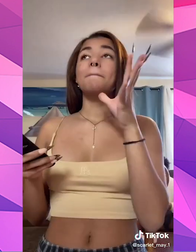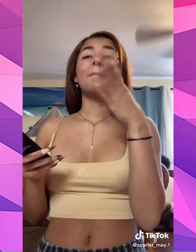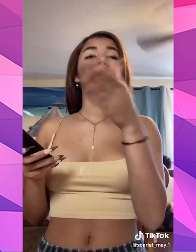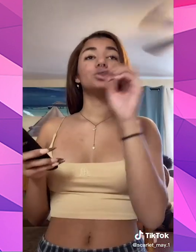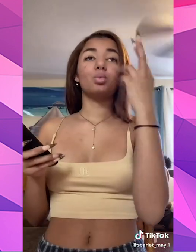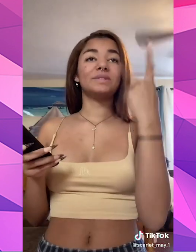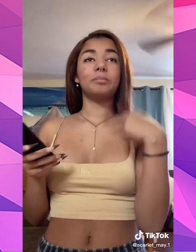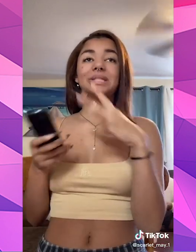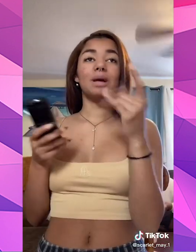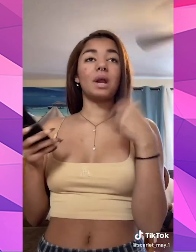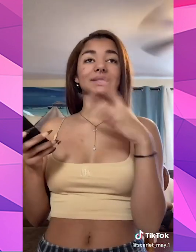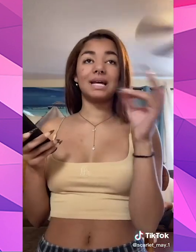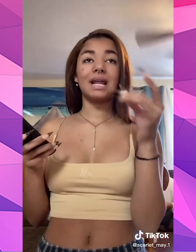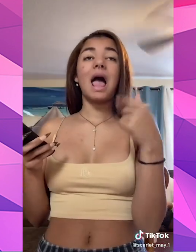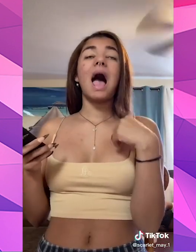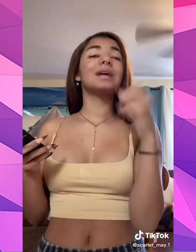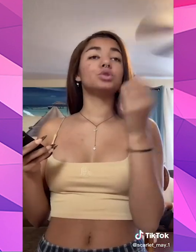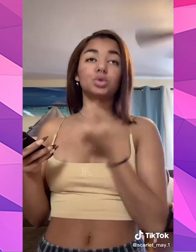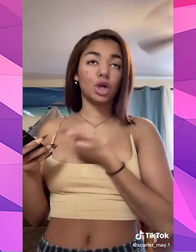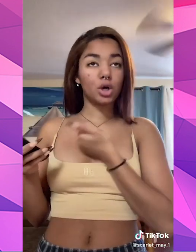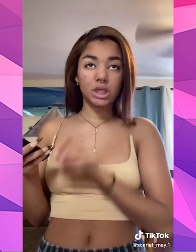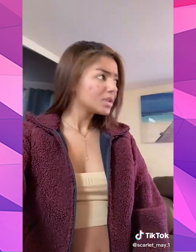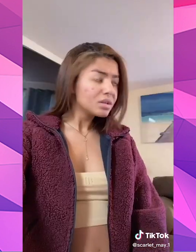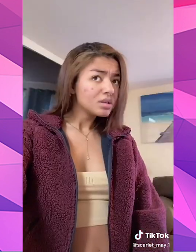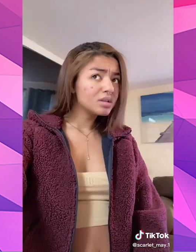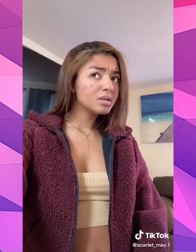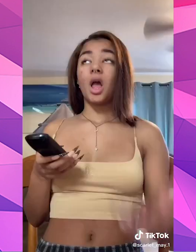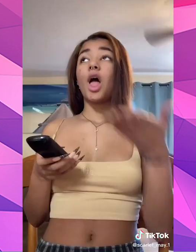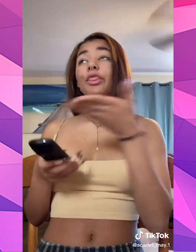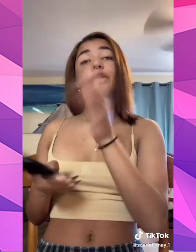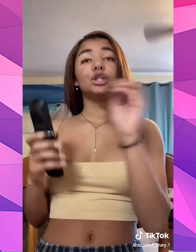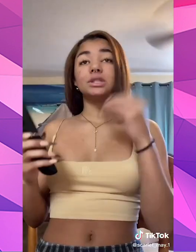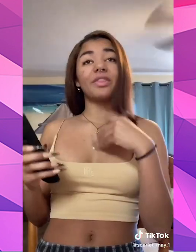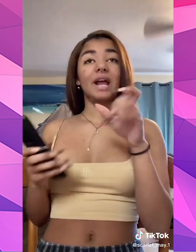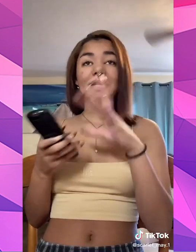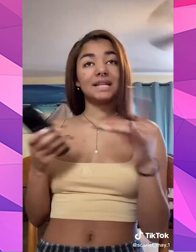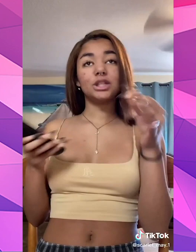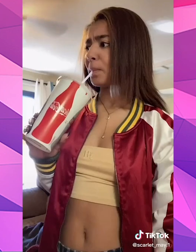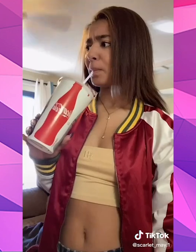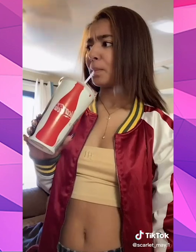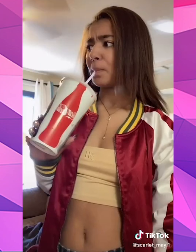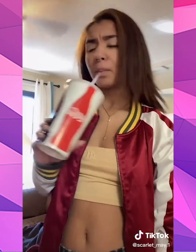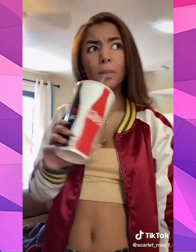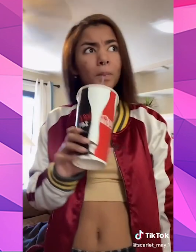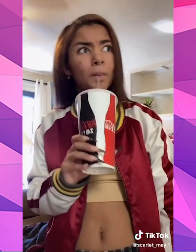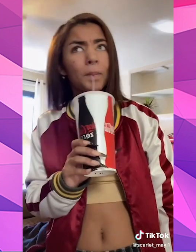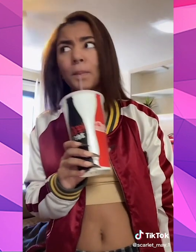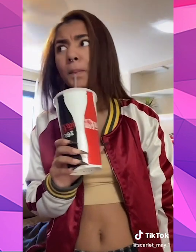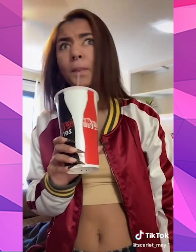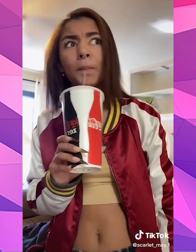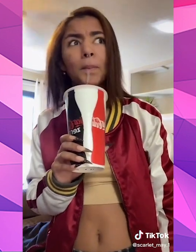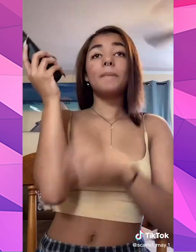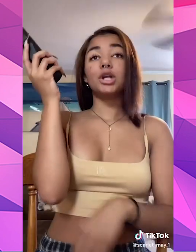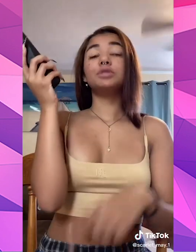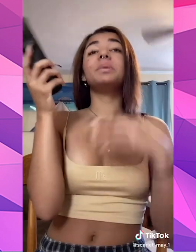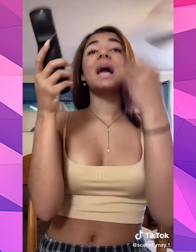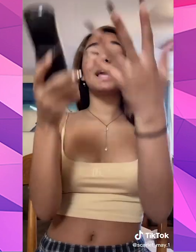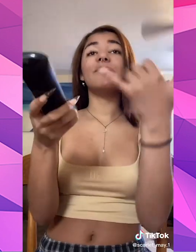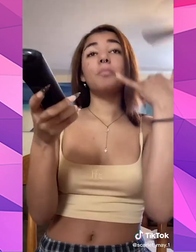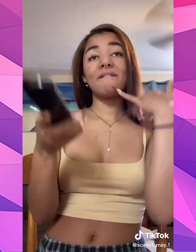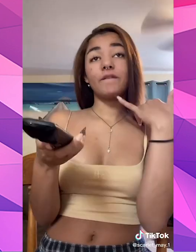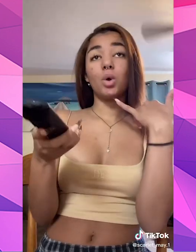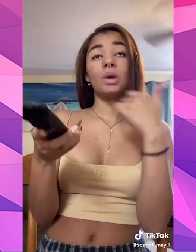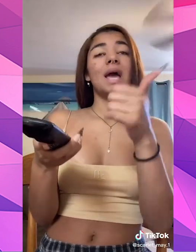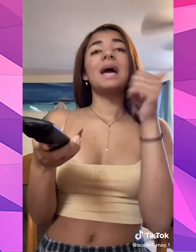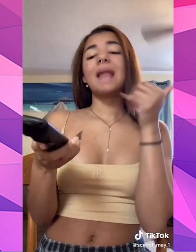Mama, there was no reason for me to say what I said I am so sorry There's nothing I can say to justify me disrespecting that lady As punishment, I